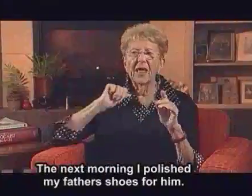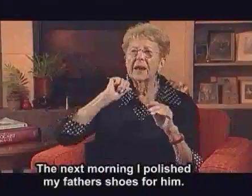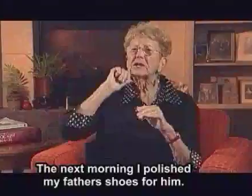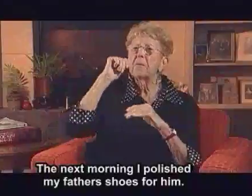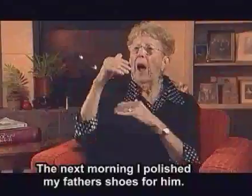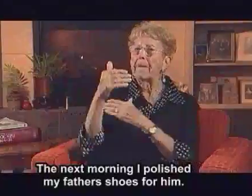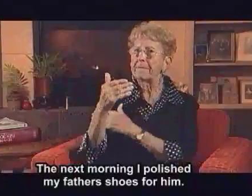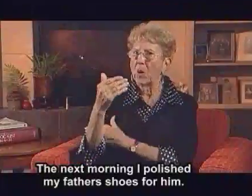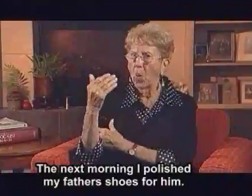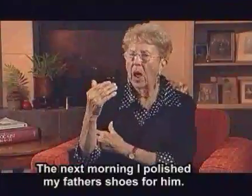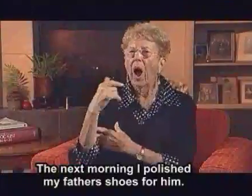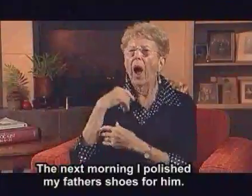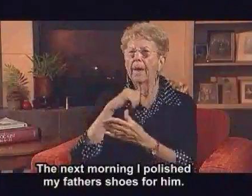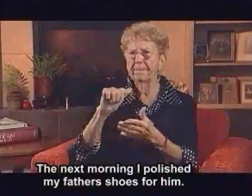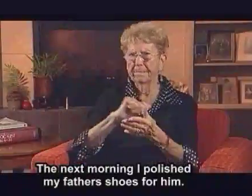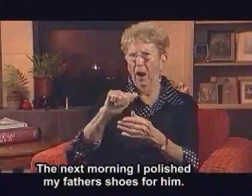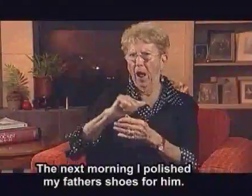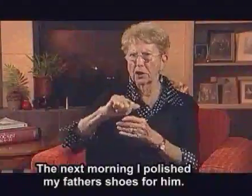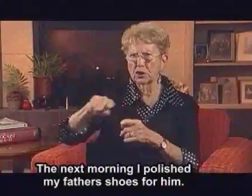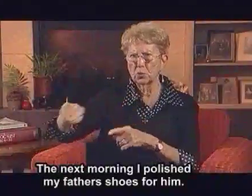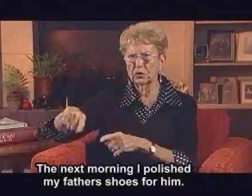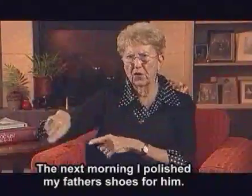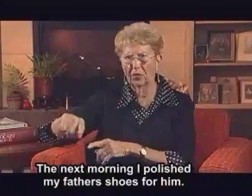The next morning, I polished my father's shoes for him.